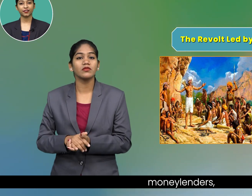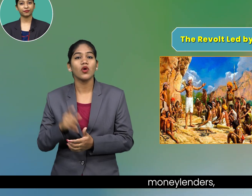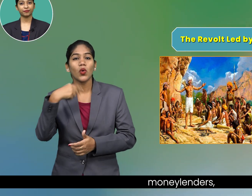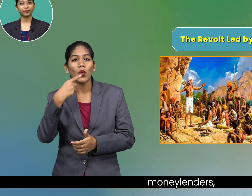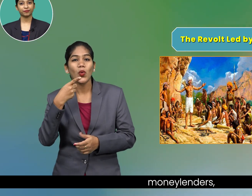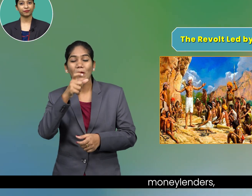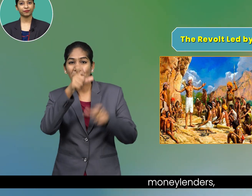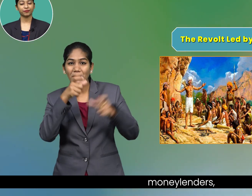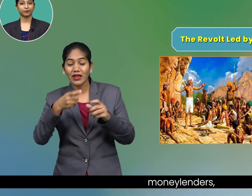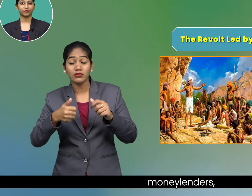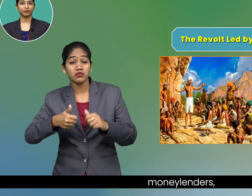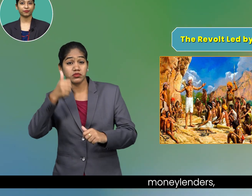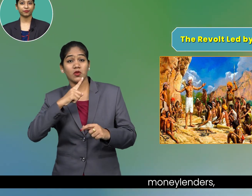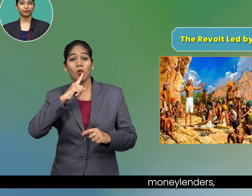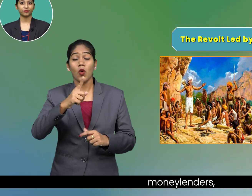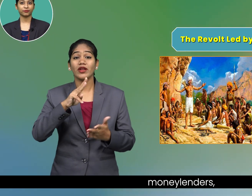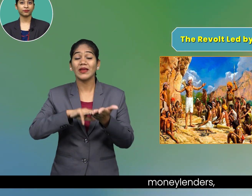moneylenders,